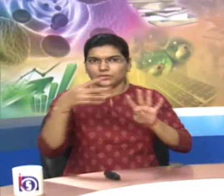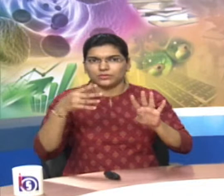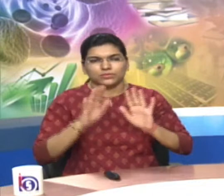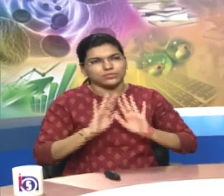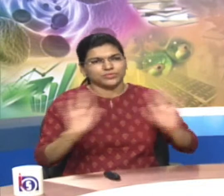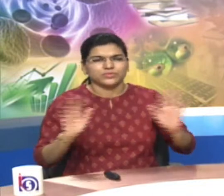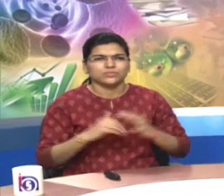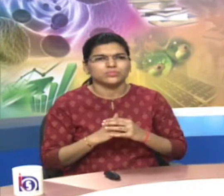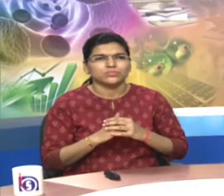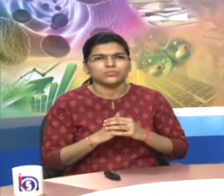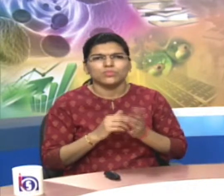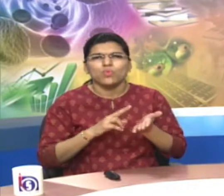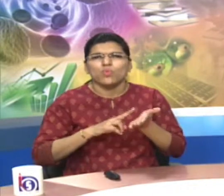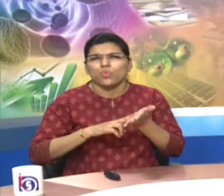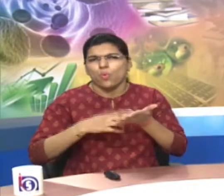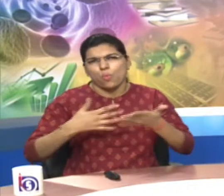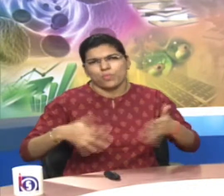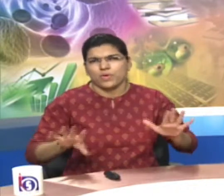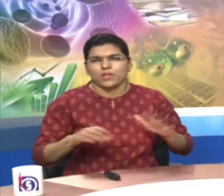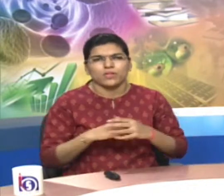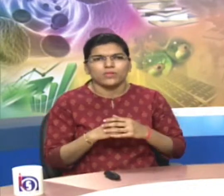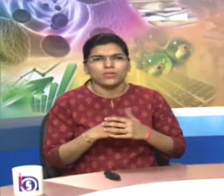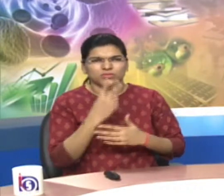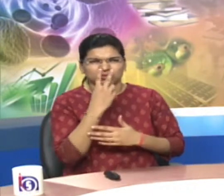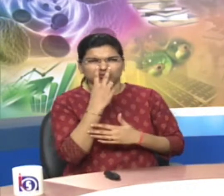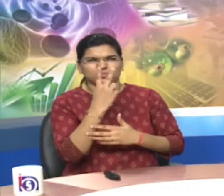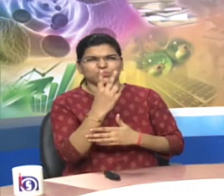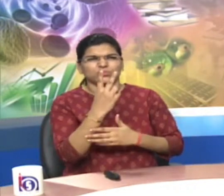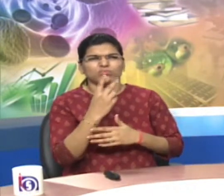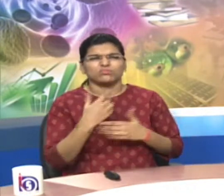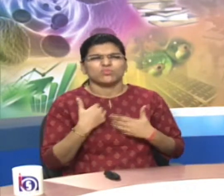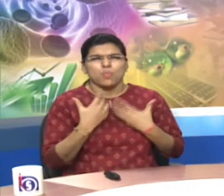Let's now understand this.